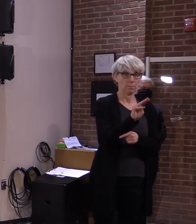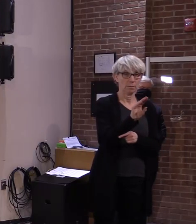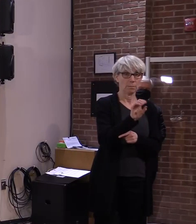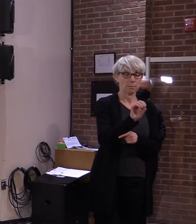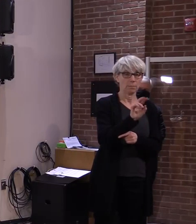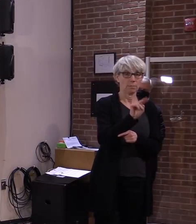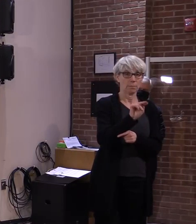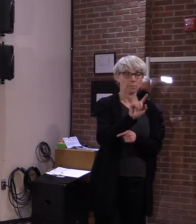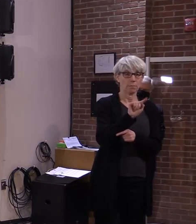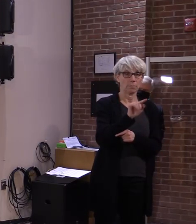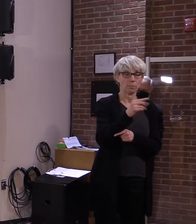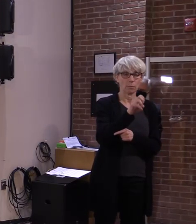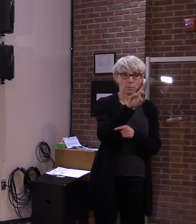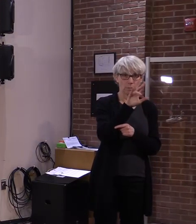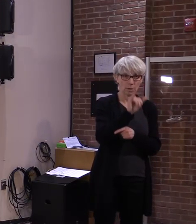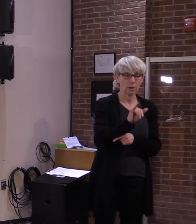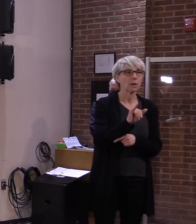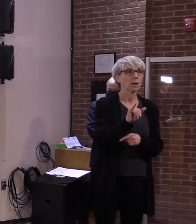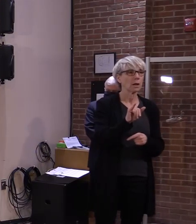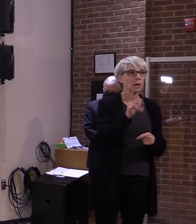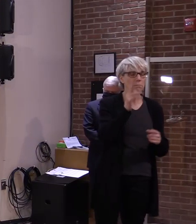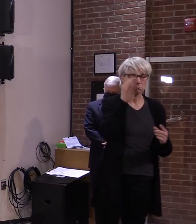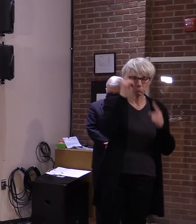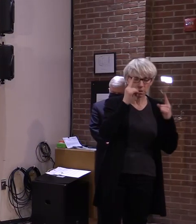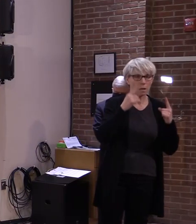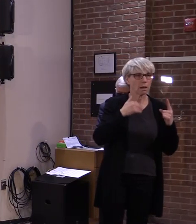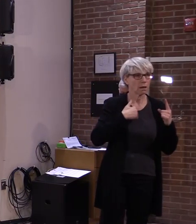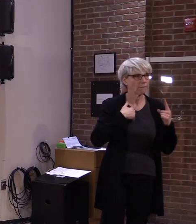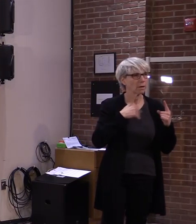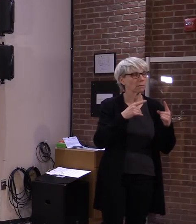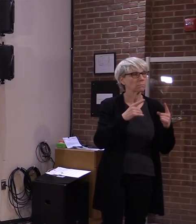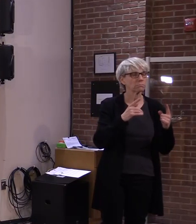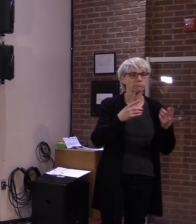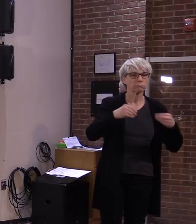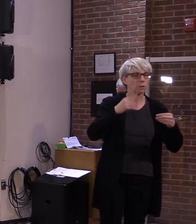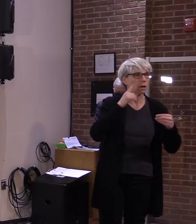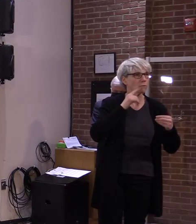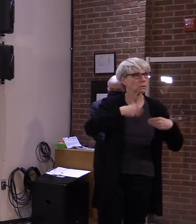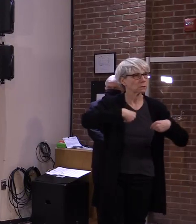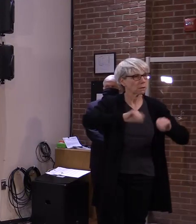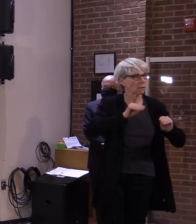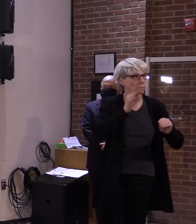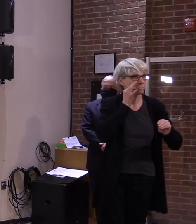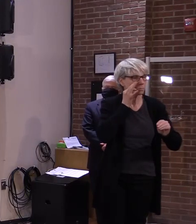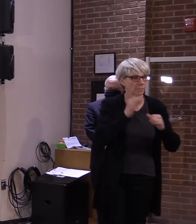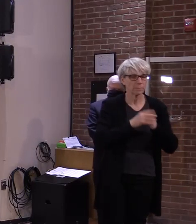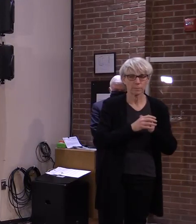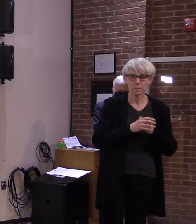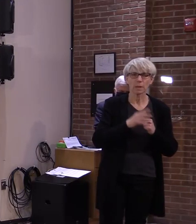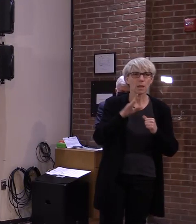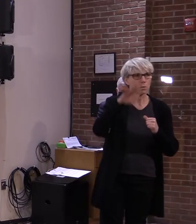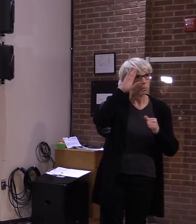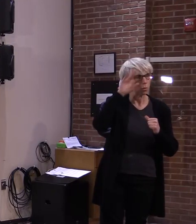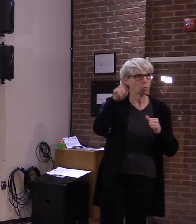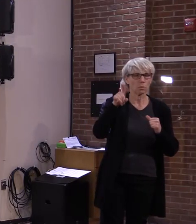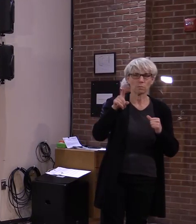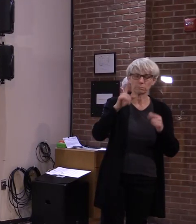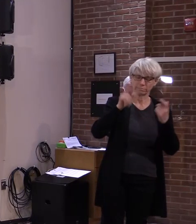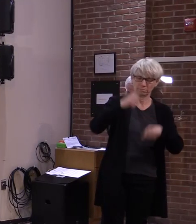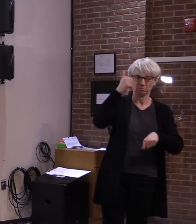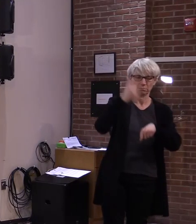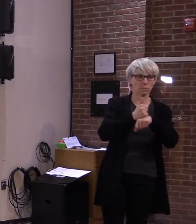in for a tax and regulate market for marijuana, and with members now appointed to the Cannabis Control Board, what are sort